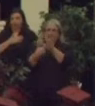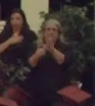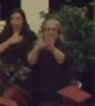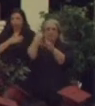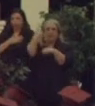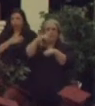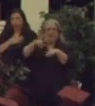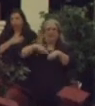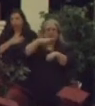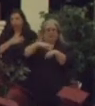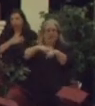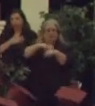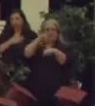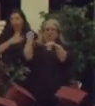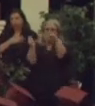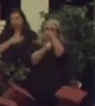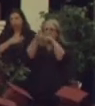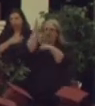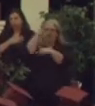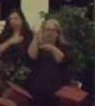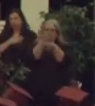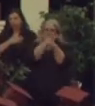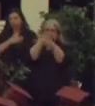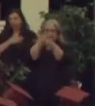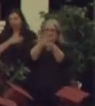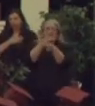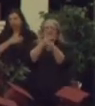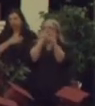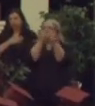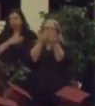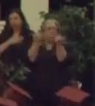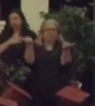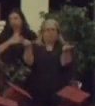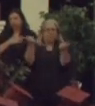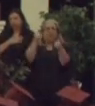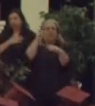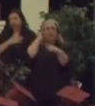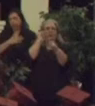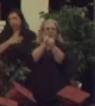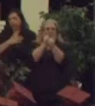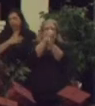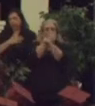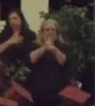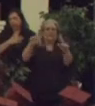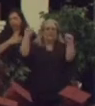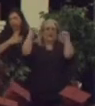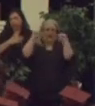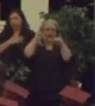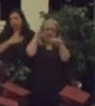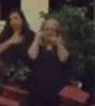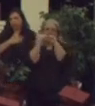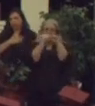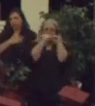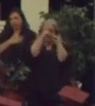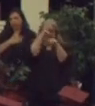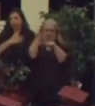stands, one nation, under God, indivisible, with liberty and justice for all.